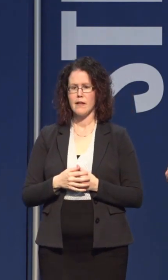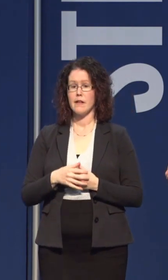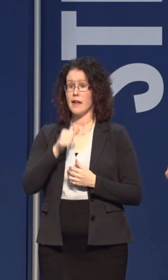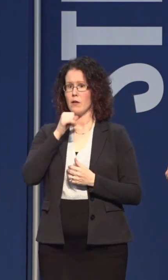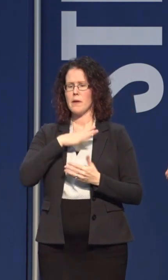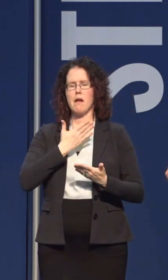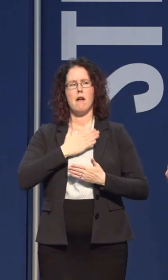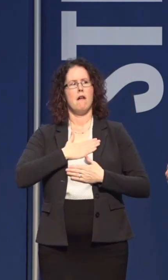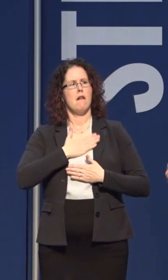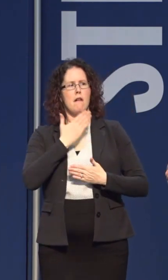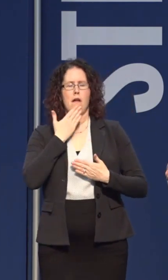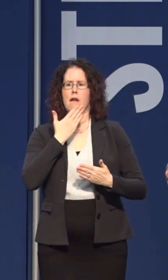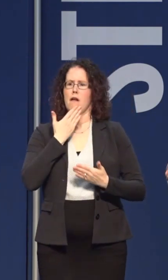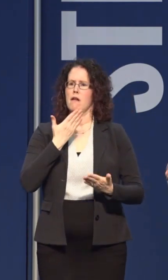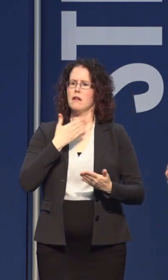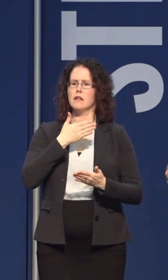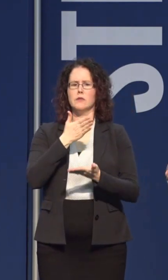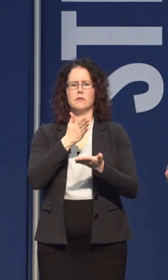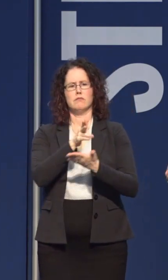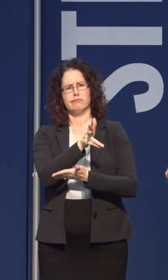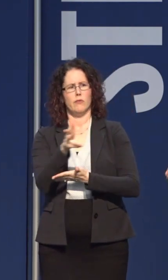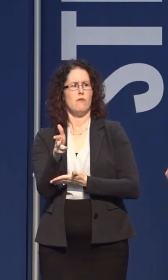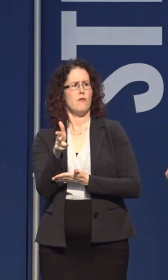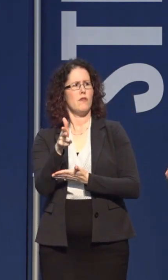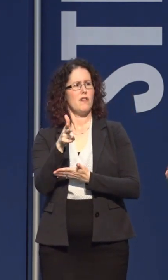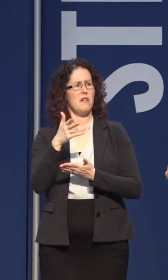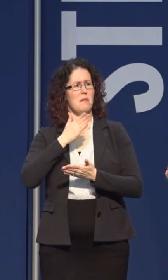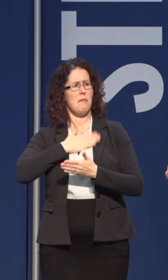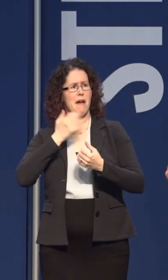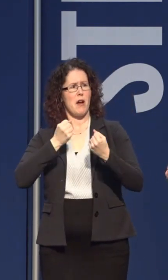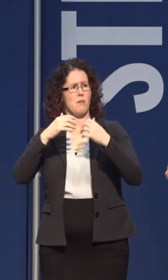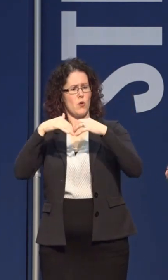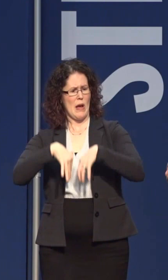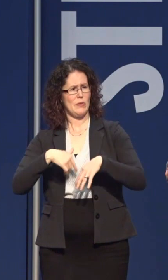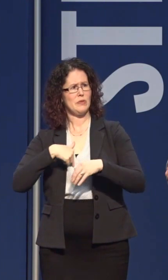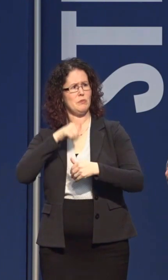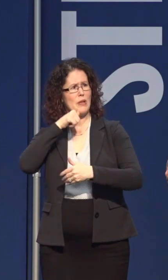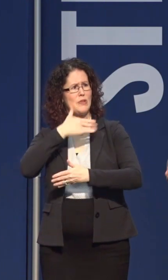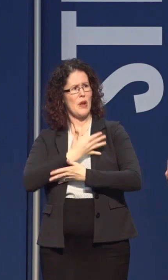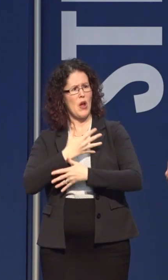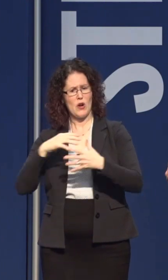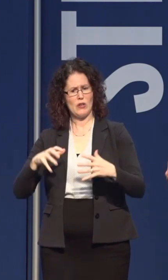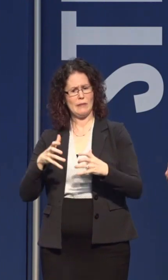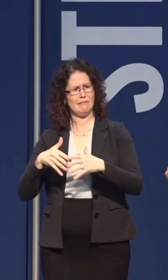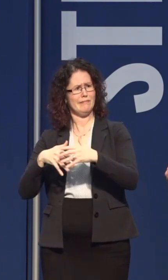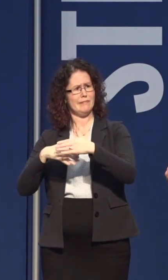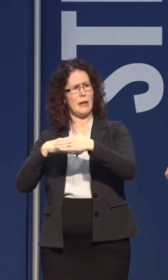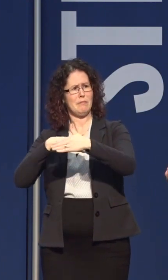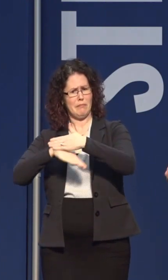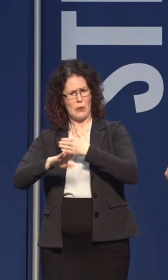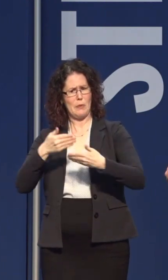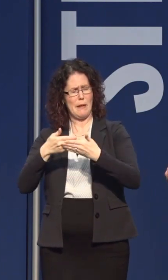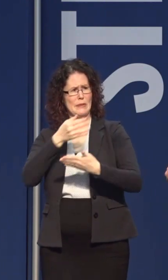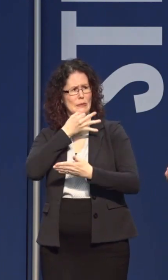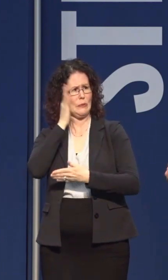stopped. Our car broke down. My daughter is in premature labor, and she's in the back seat having a baby."